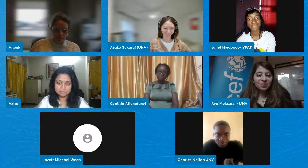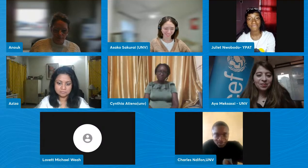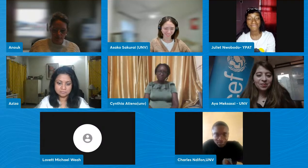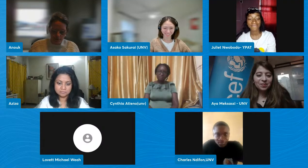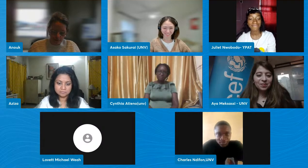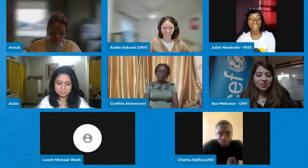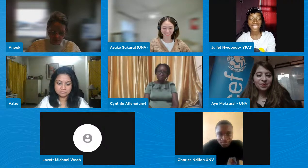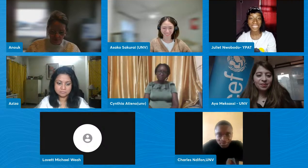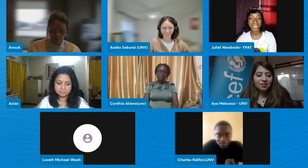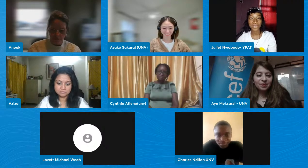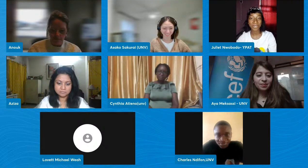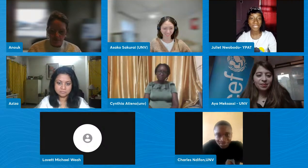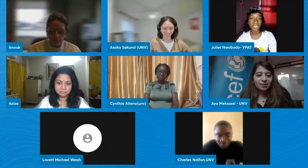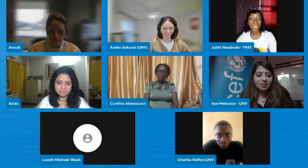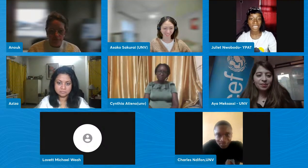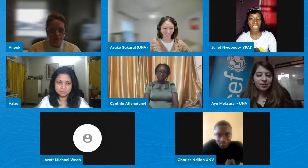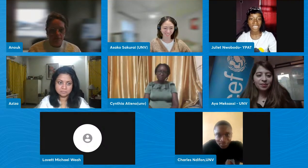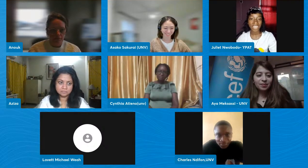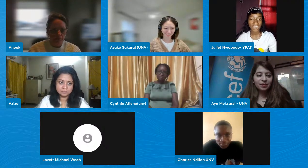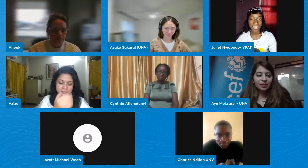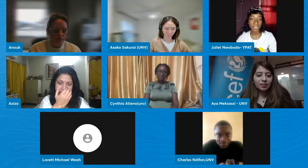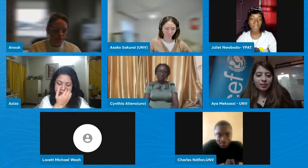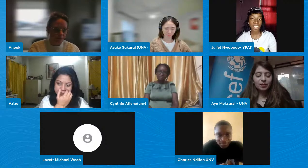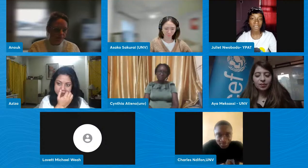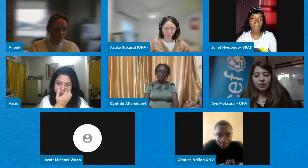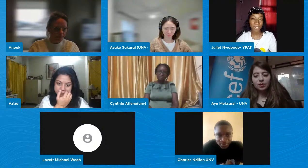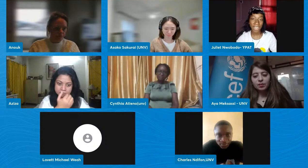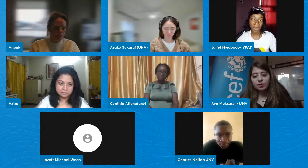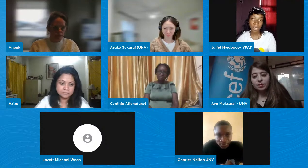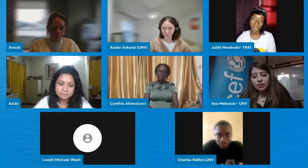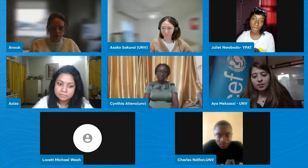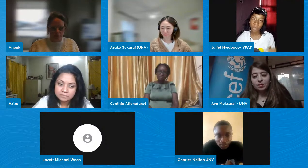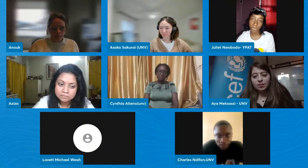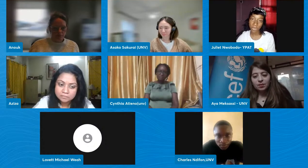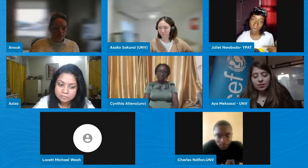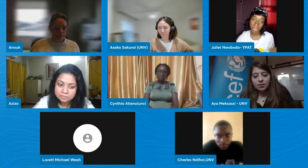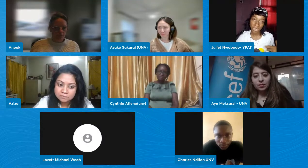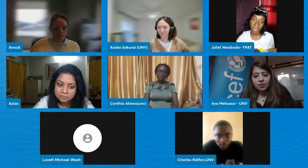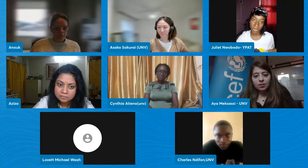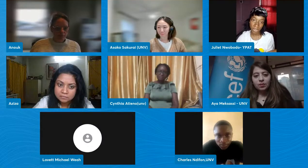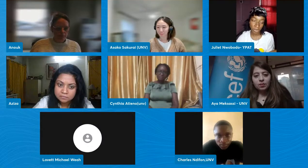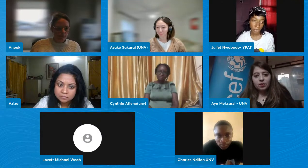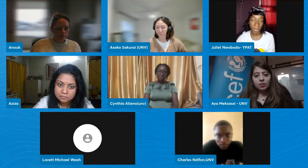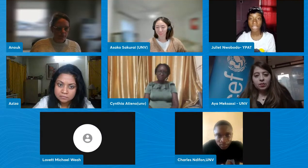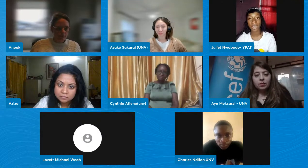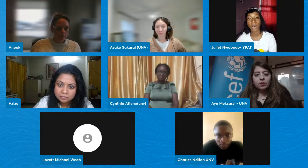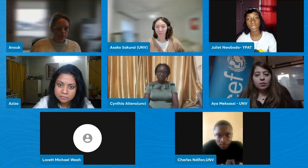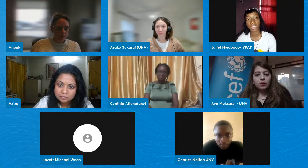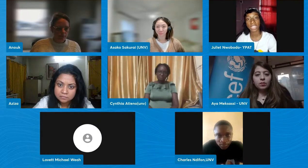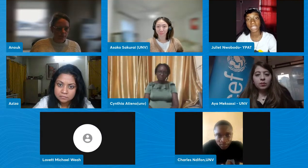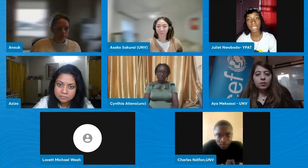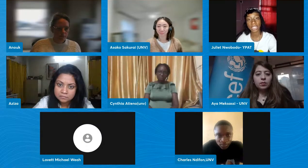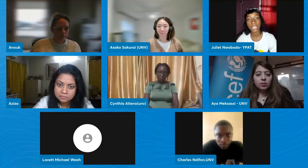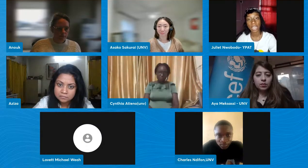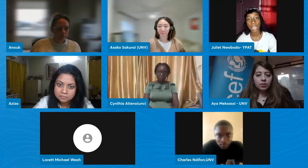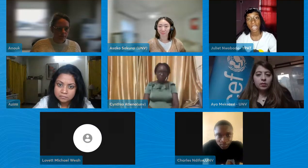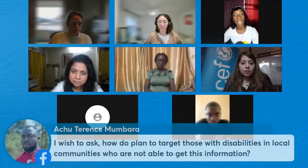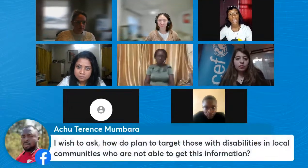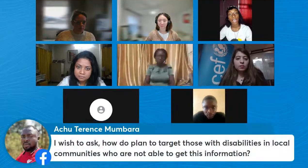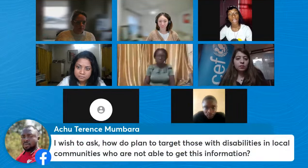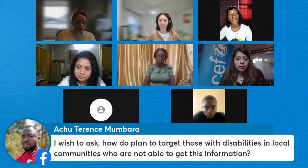Juliet, can you go ahead? Yeah, so if you can put the question again on the screen, but I think I understand